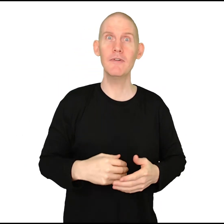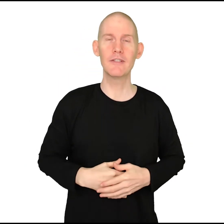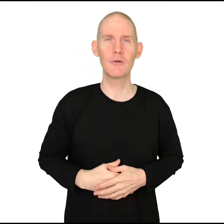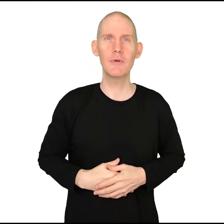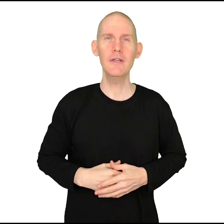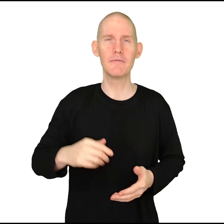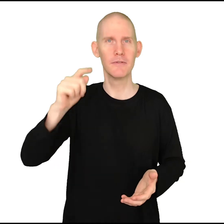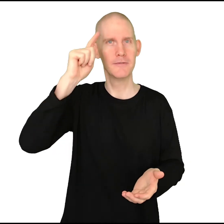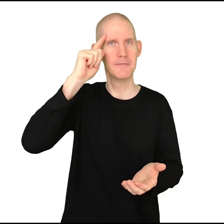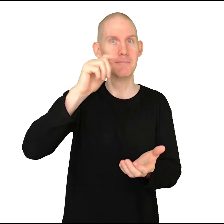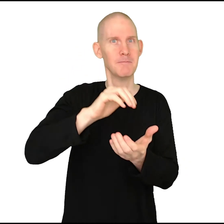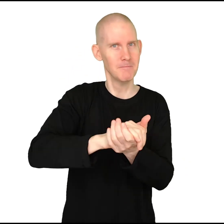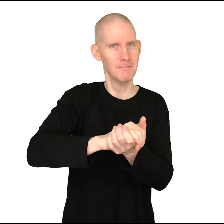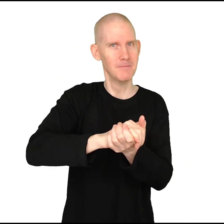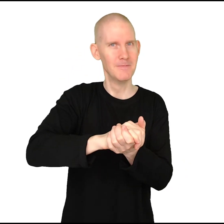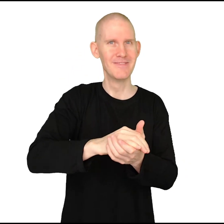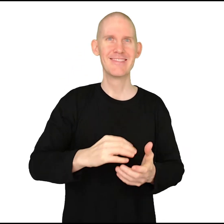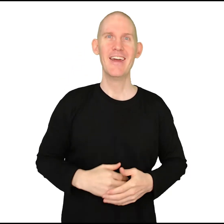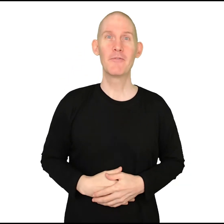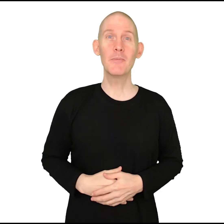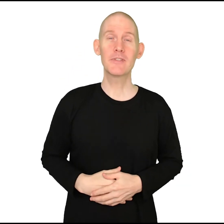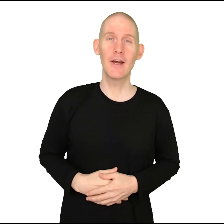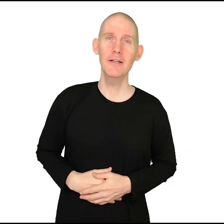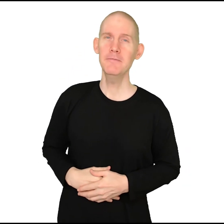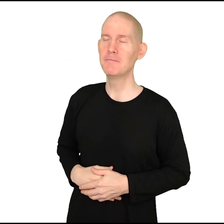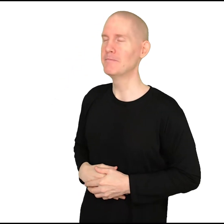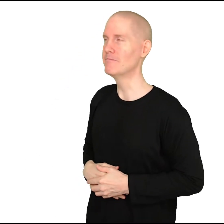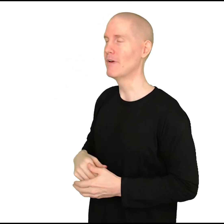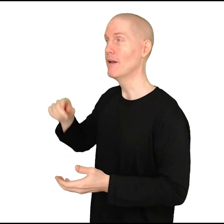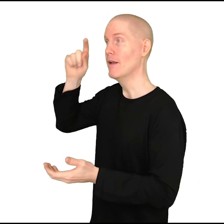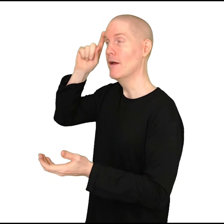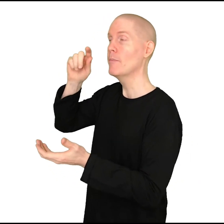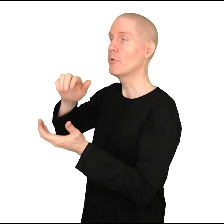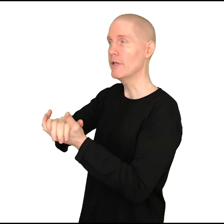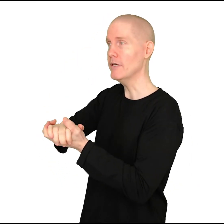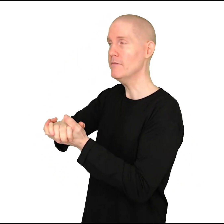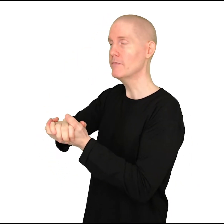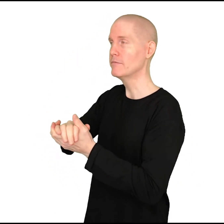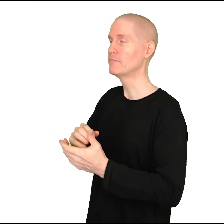your belief. From the side, believe.